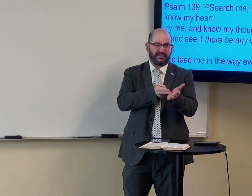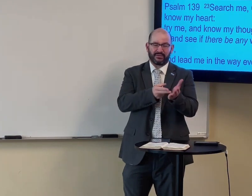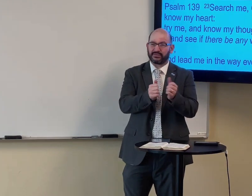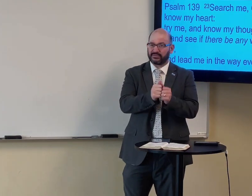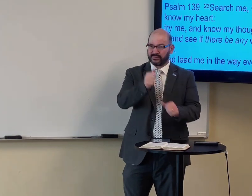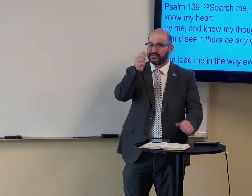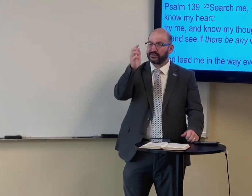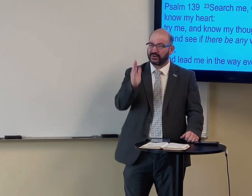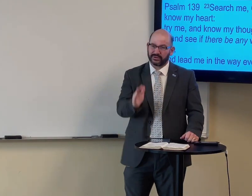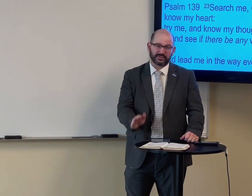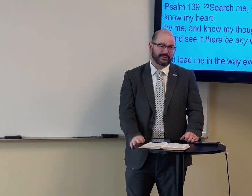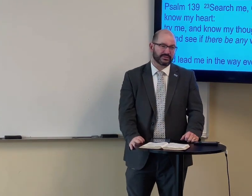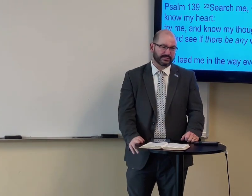David was honest with God.